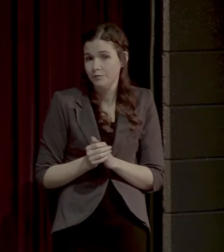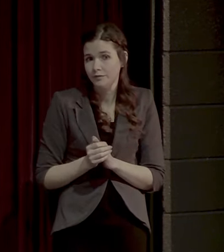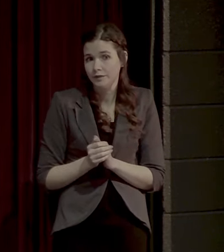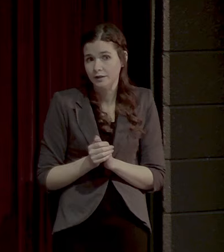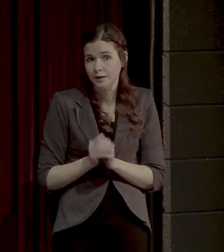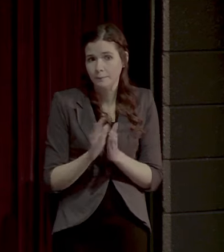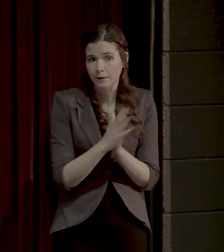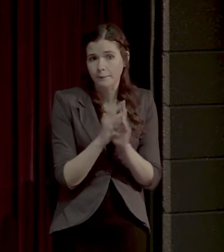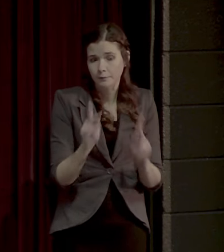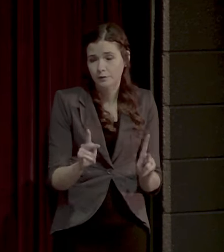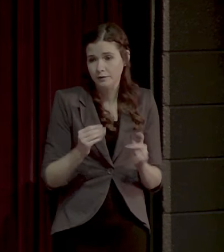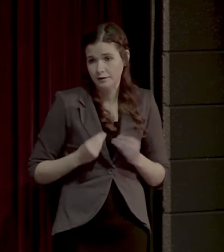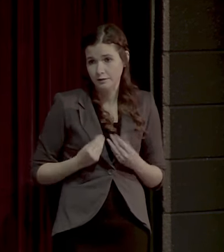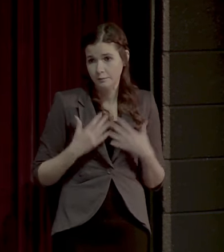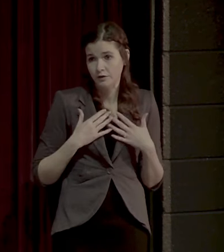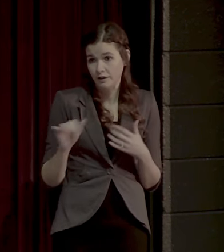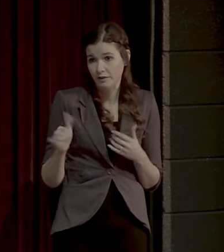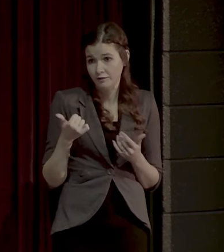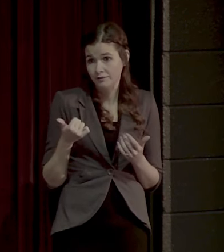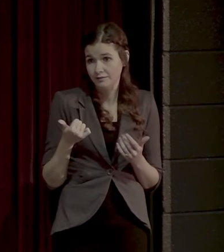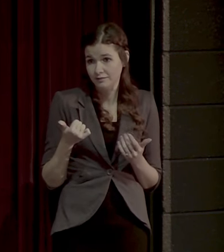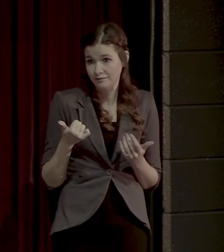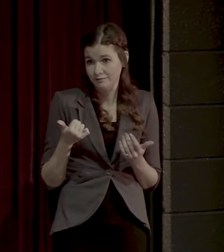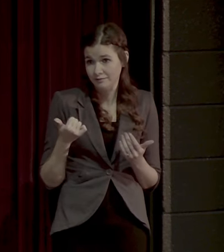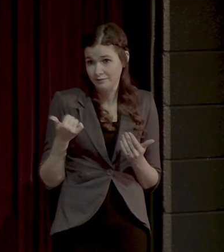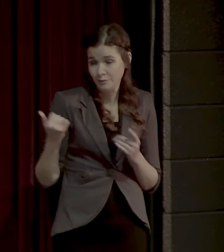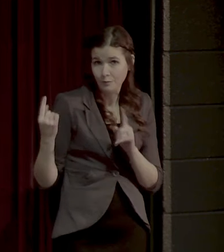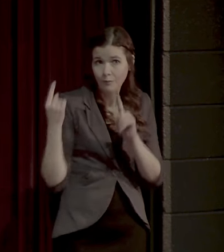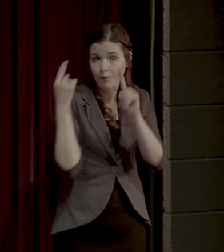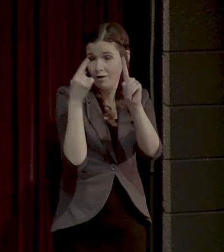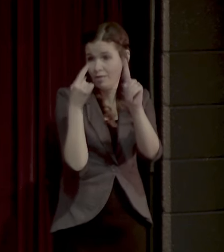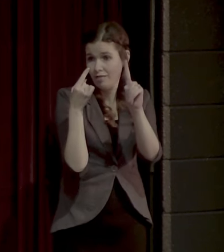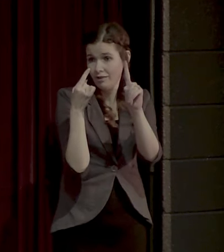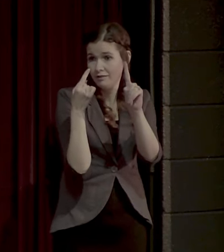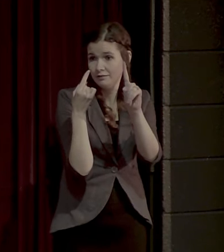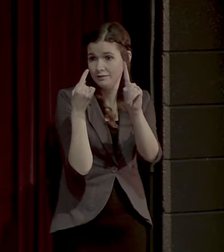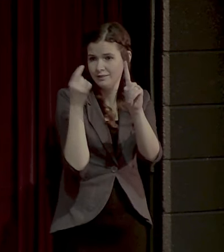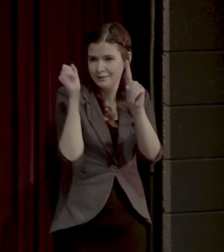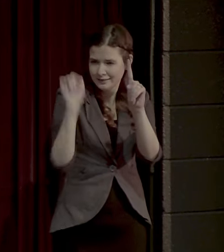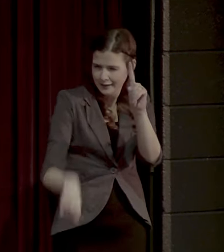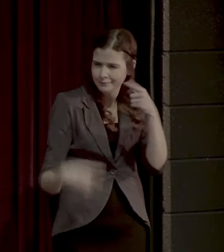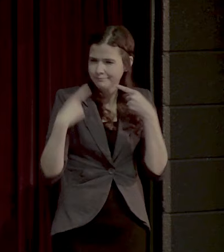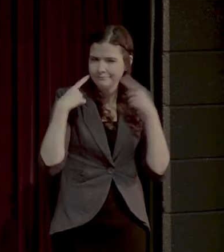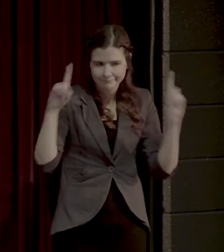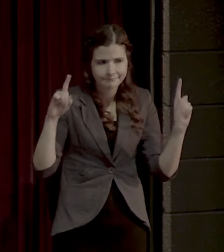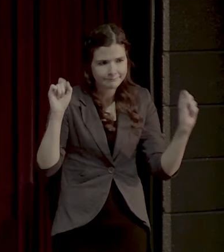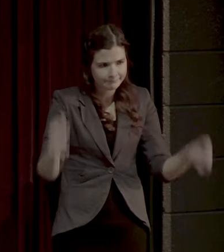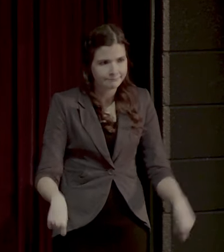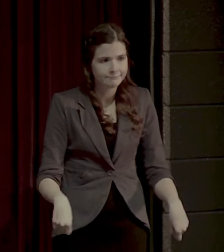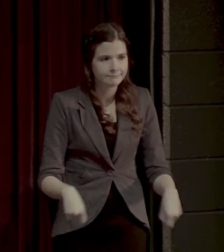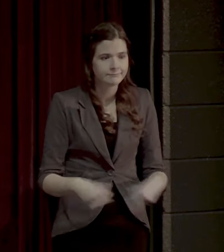Become someone who inspires others to reach for the stars and know that they can have them. Because after